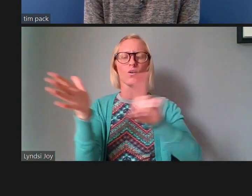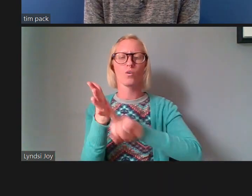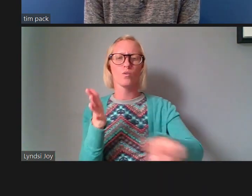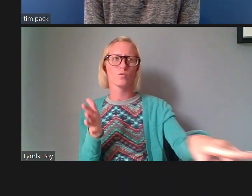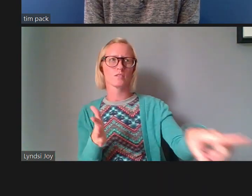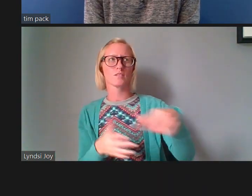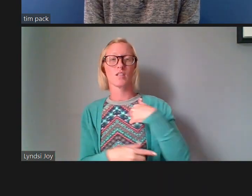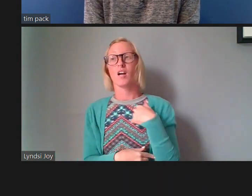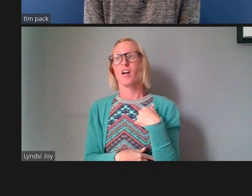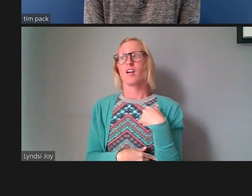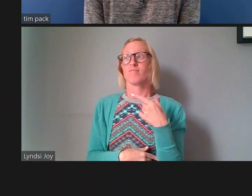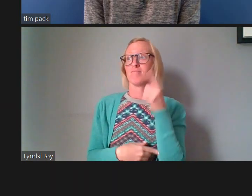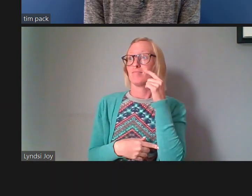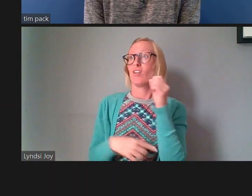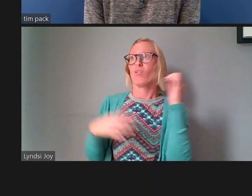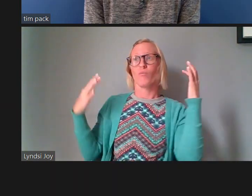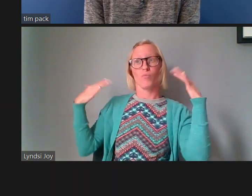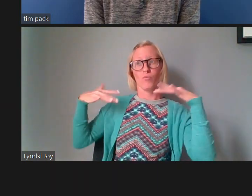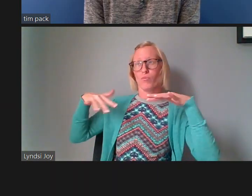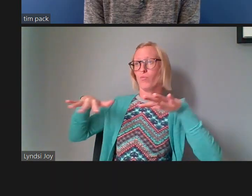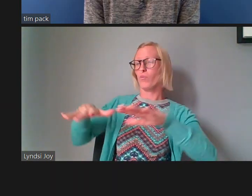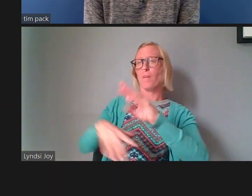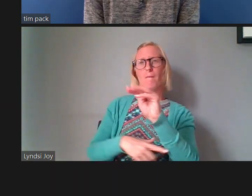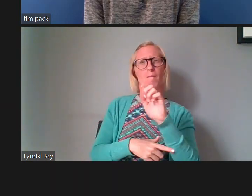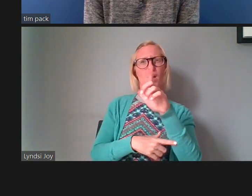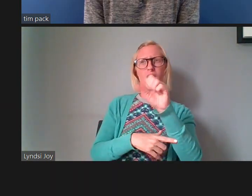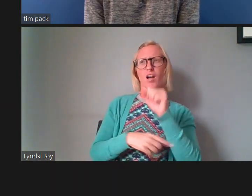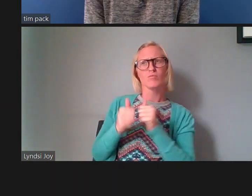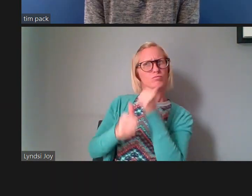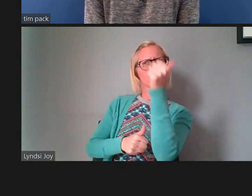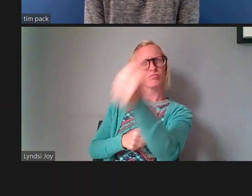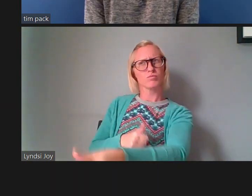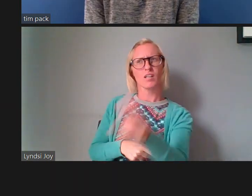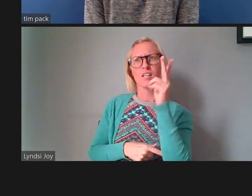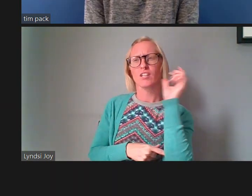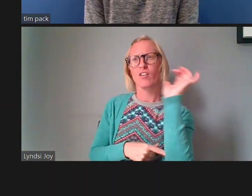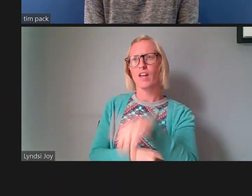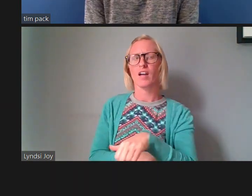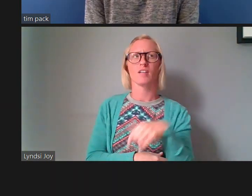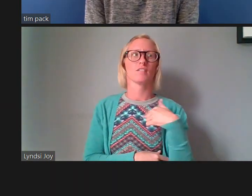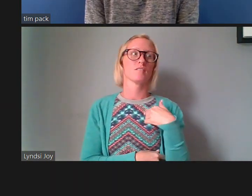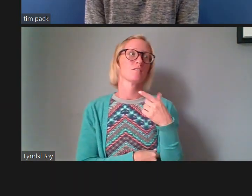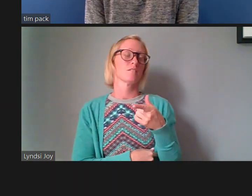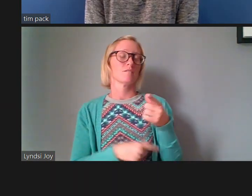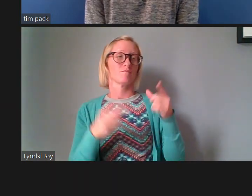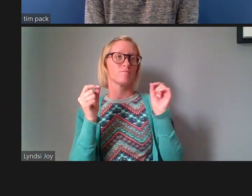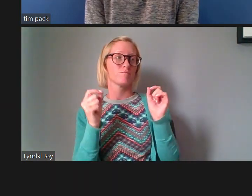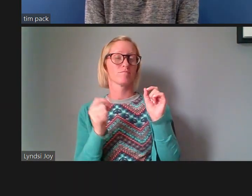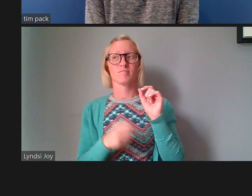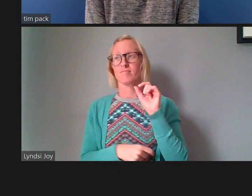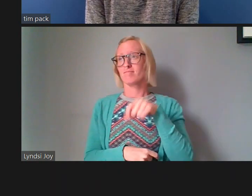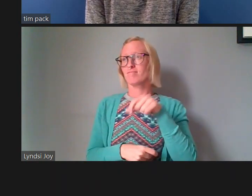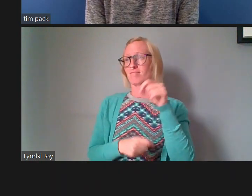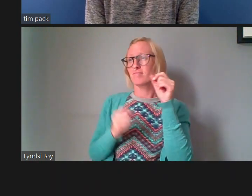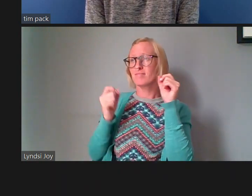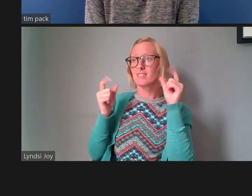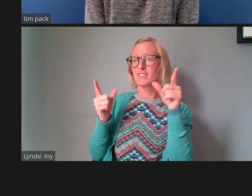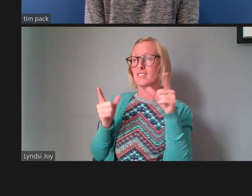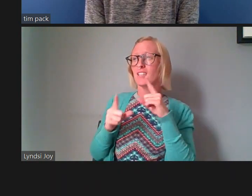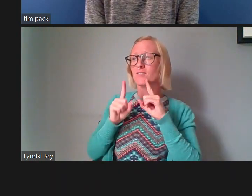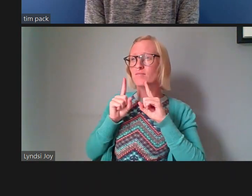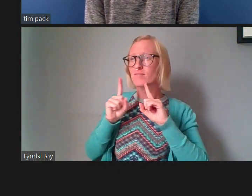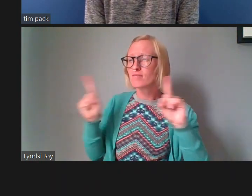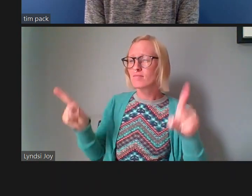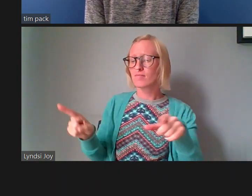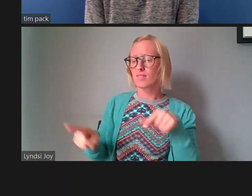for miles. Ralph found his breath and blew a series of short blasts. Piggy exclaimed, There's one.